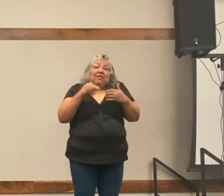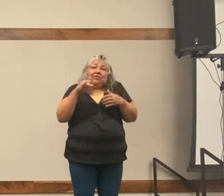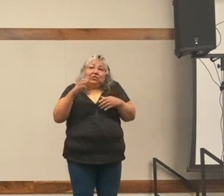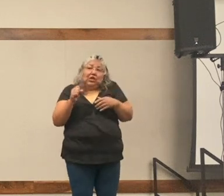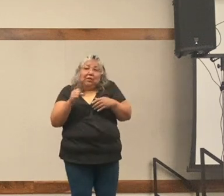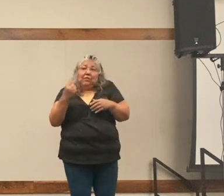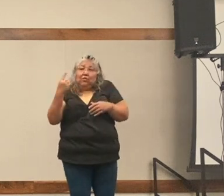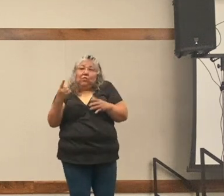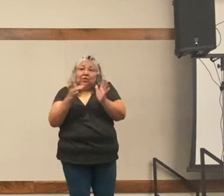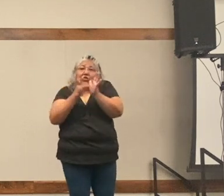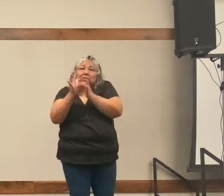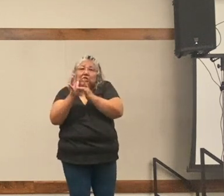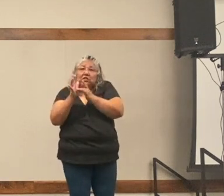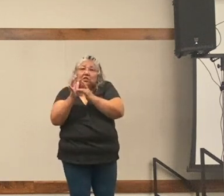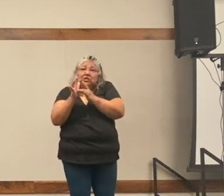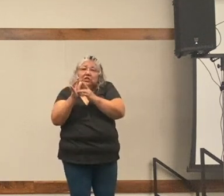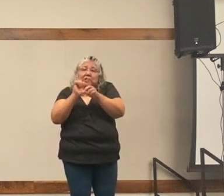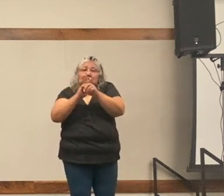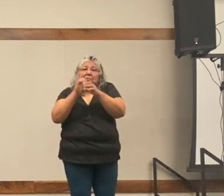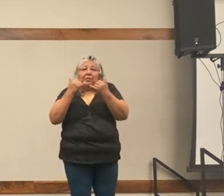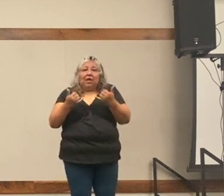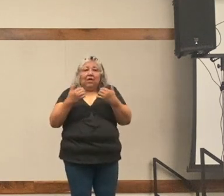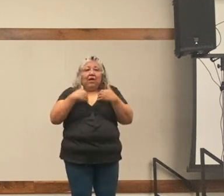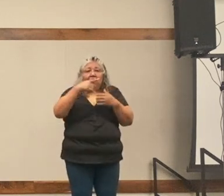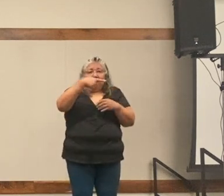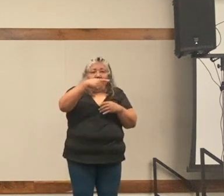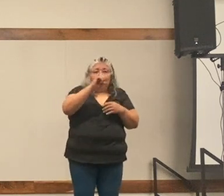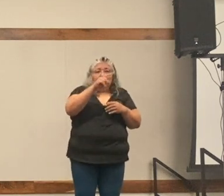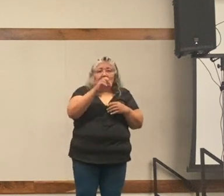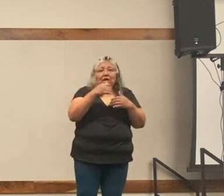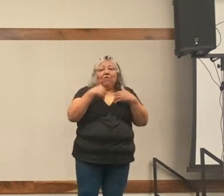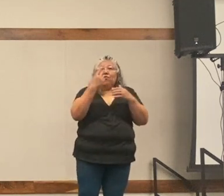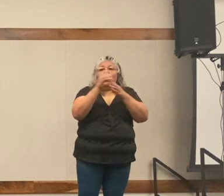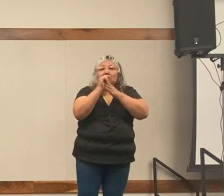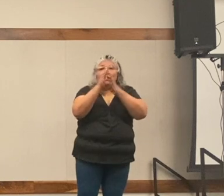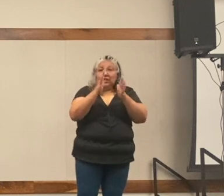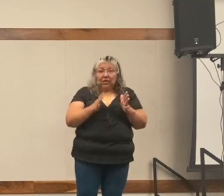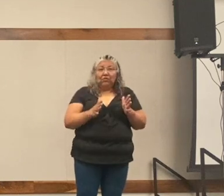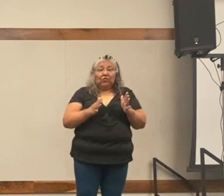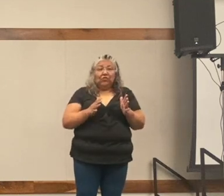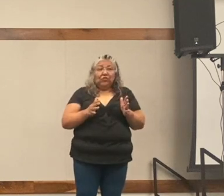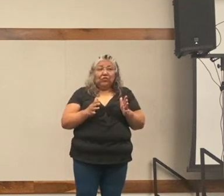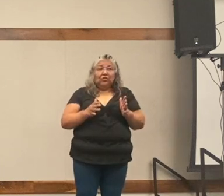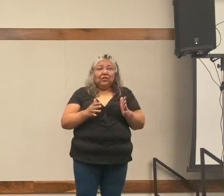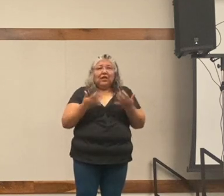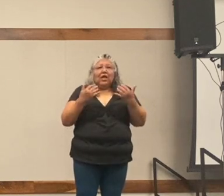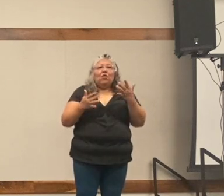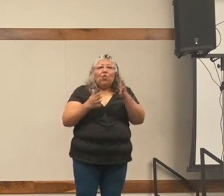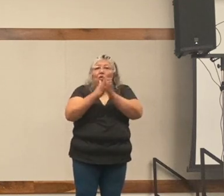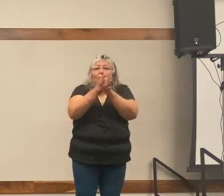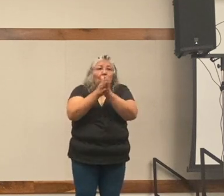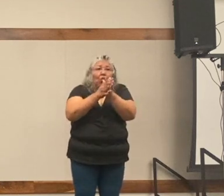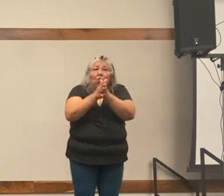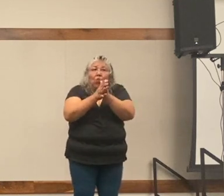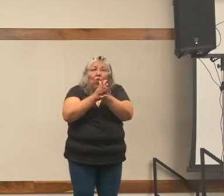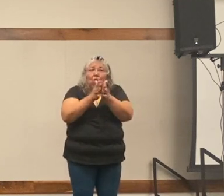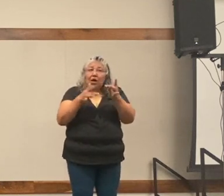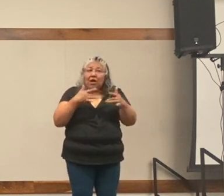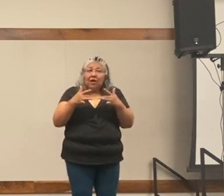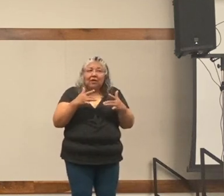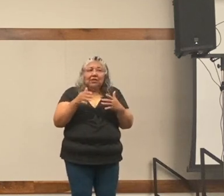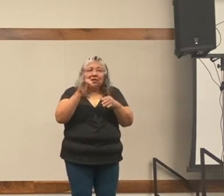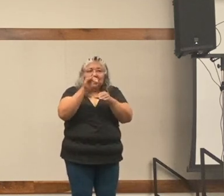That's one of the Jesus' disciples. Now we got Peter. We got one of the leaders, right? And so they're super pumped.